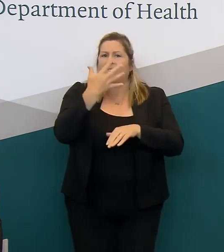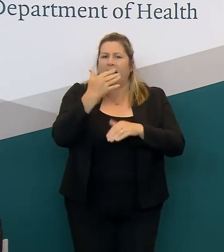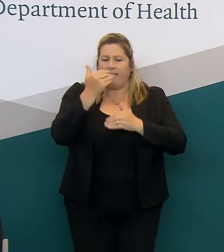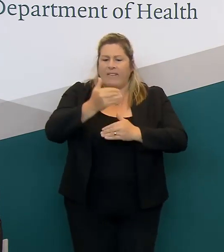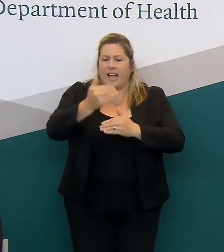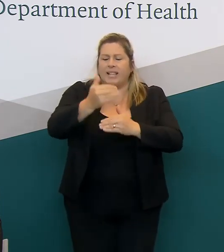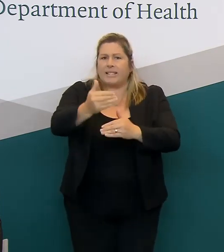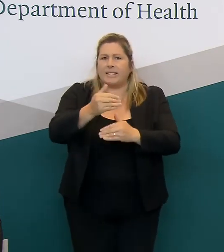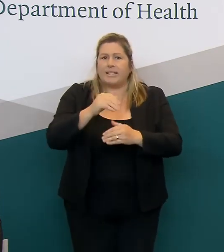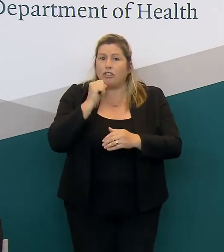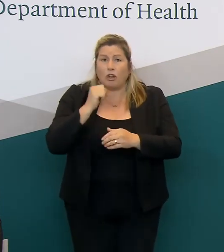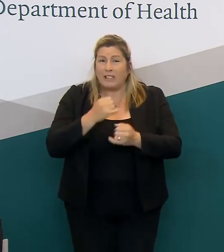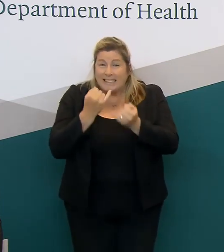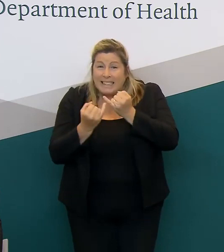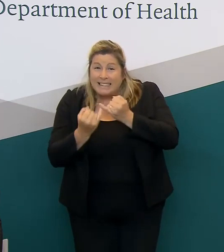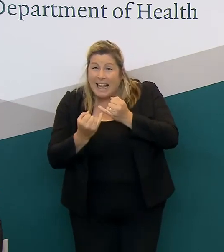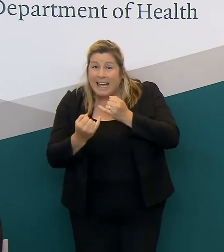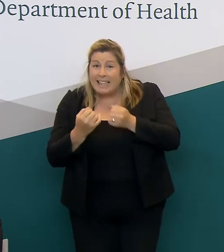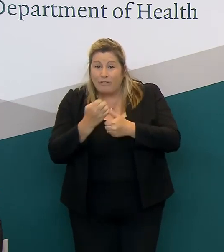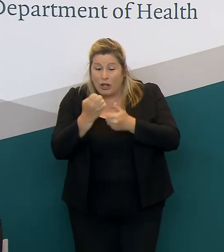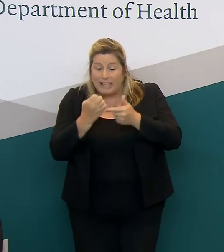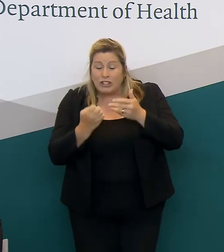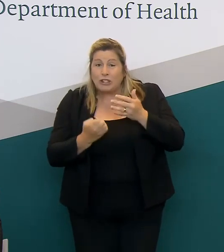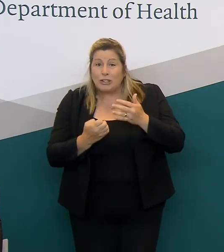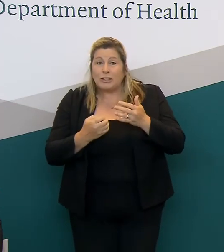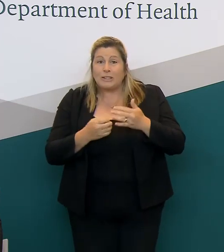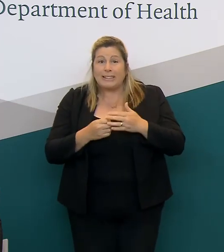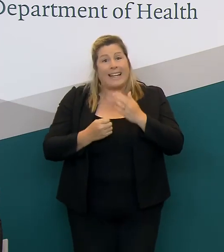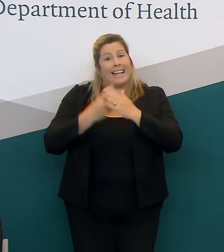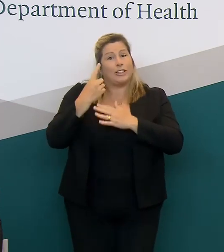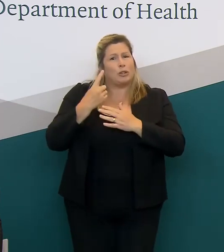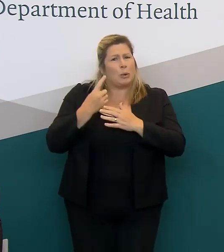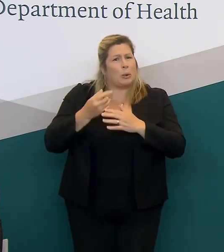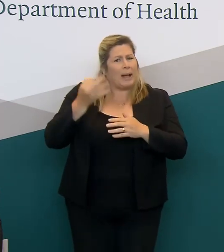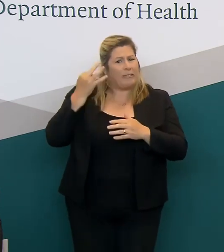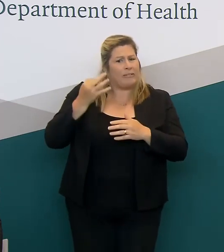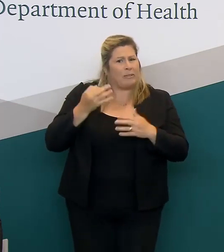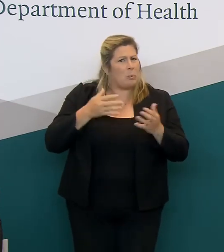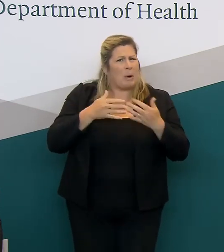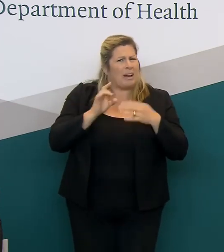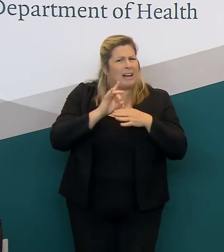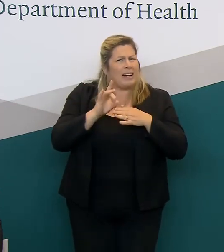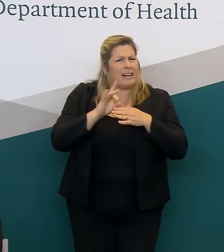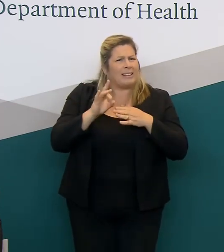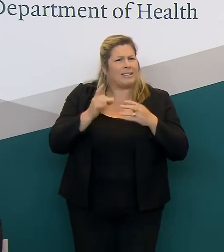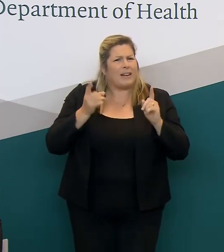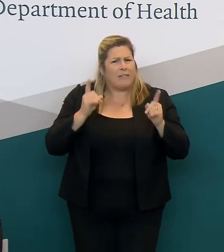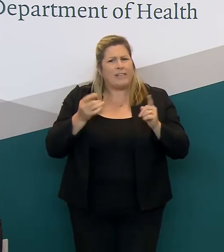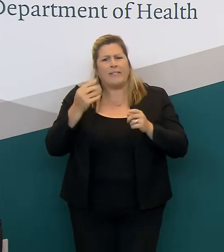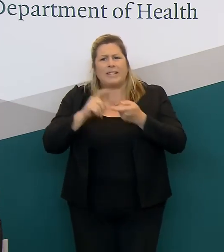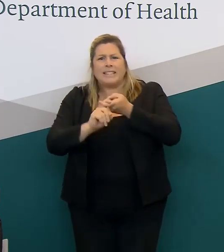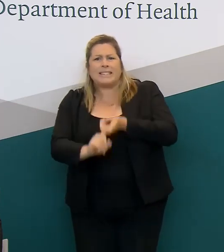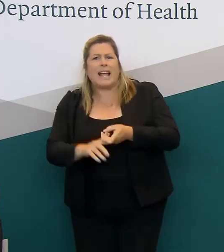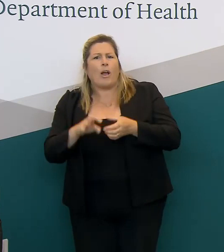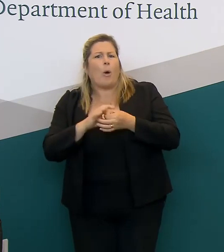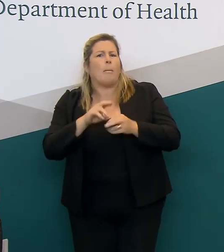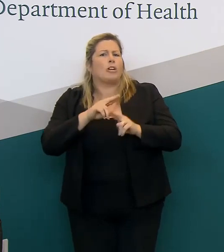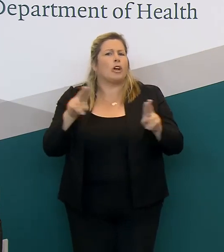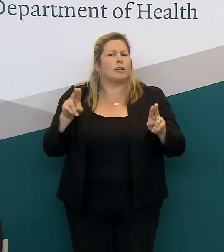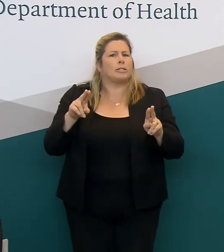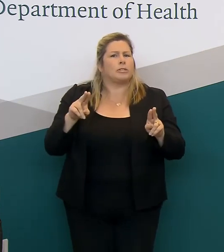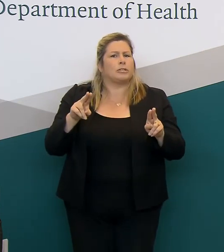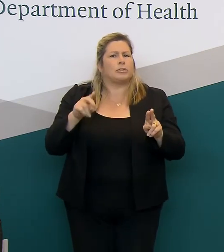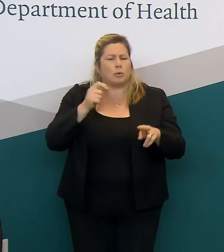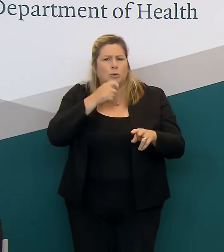originally? What wasn't defined? The issue of whether the advice is still to stay at home. I see. But you said about all the ninth